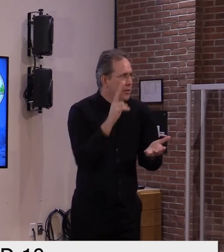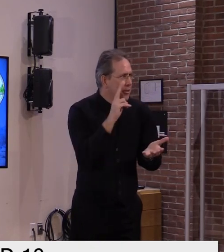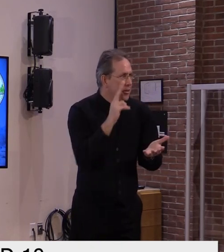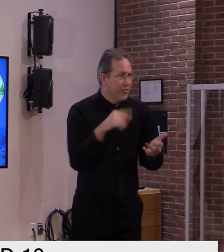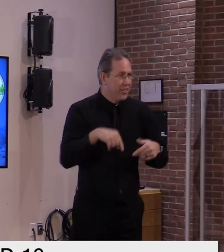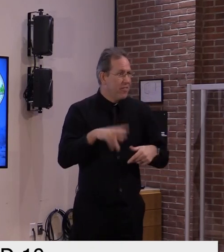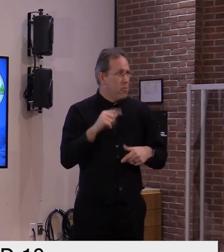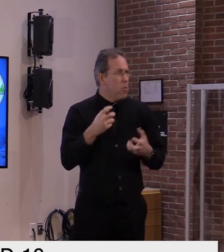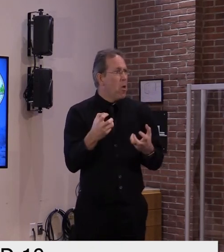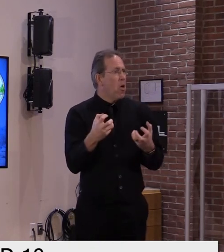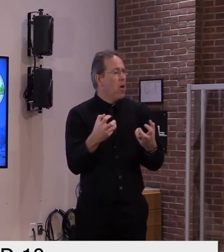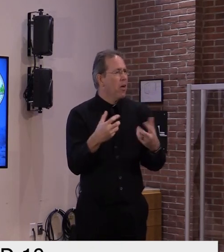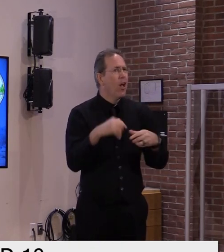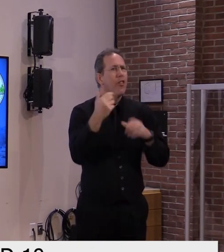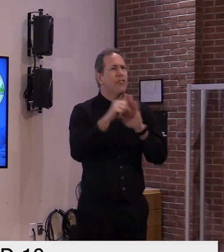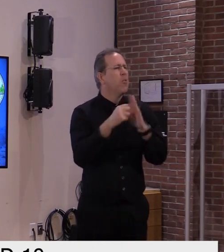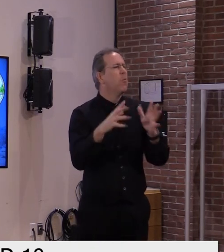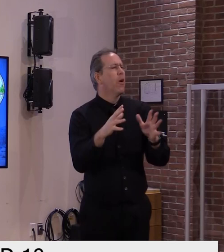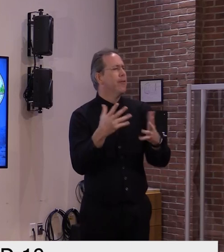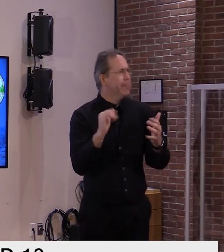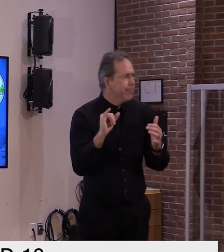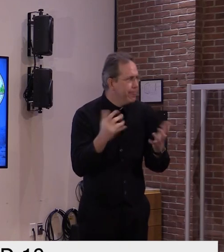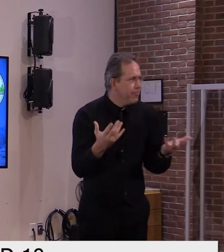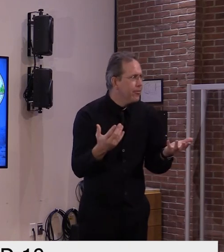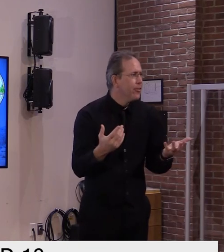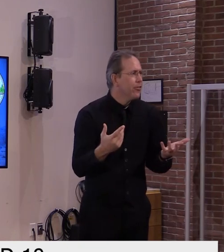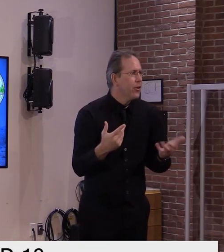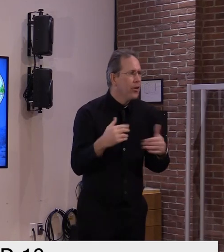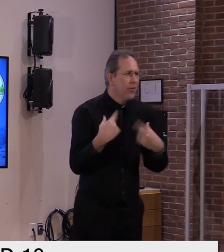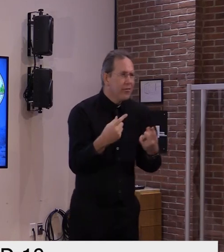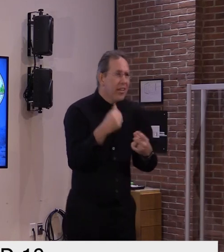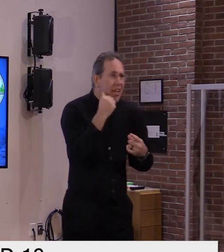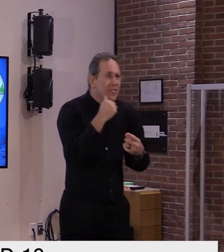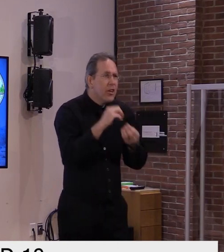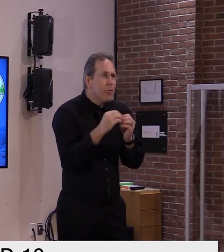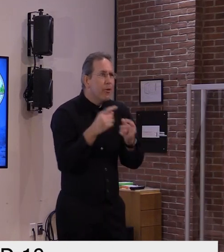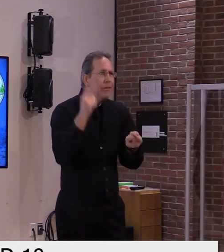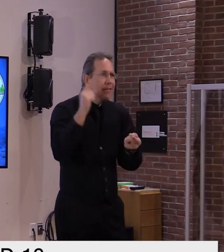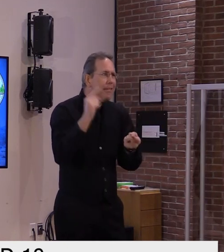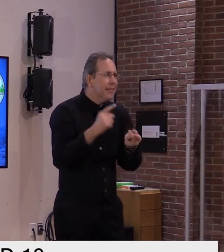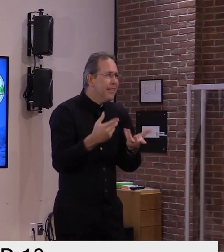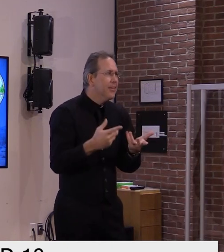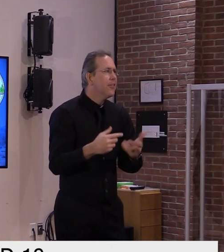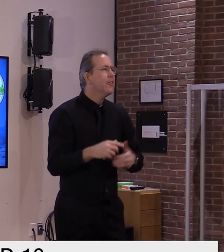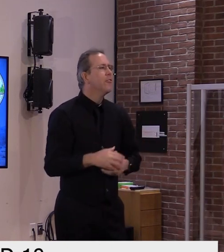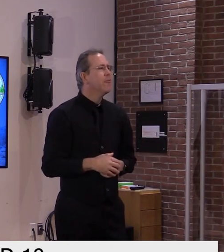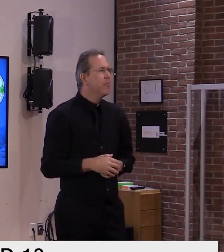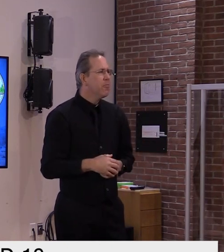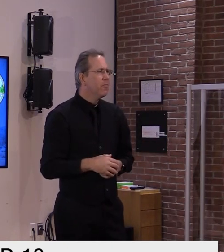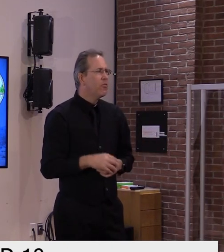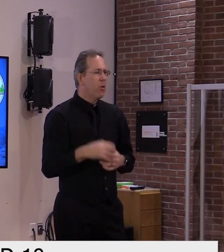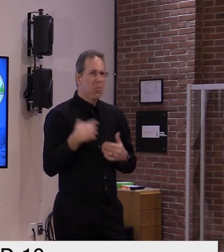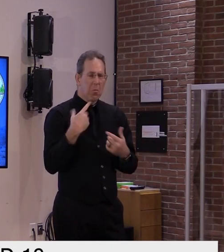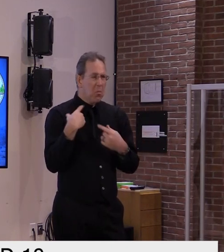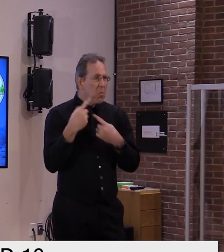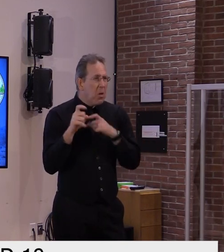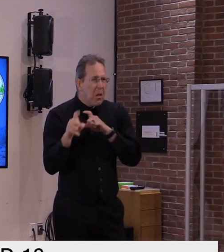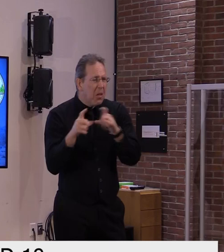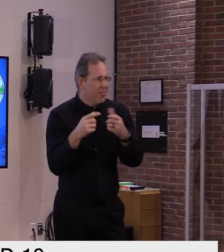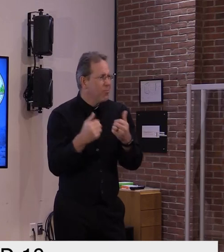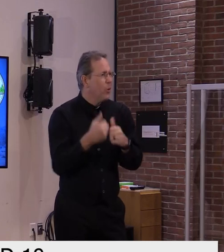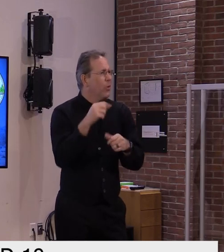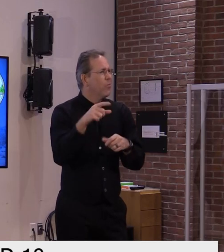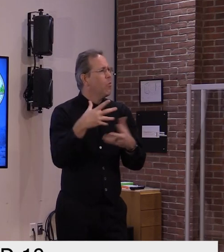it. And then other parts of the country where it was literally 9 in 10 were taking the vaccine. So it seems very